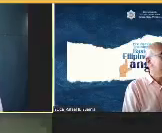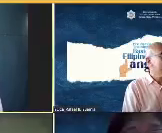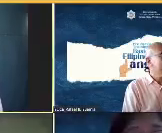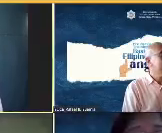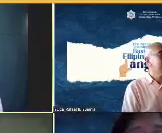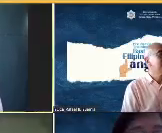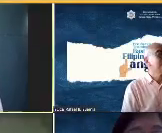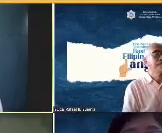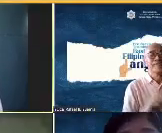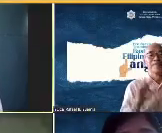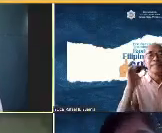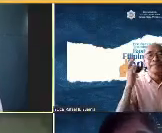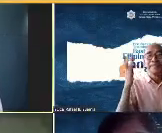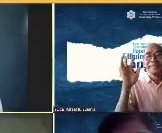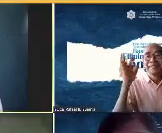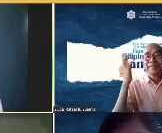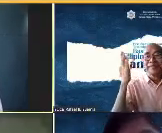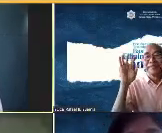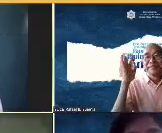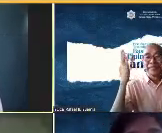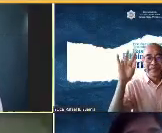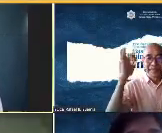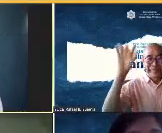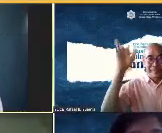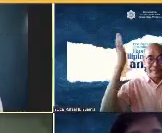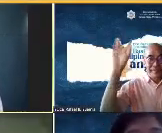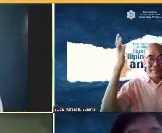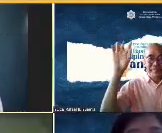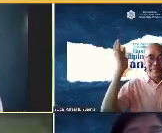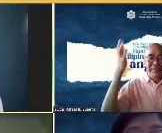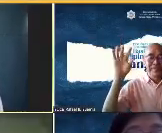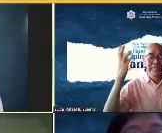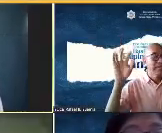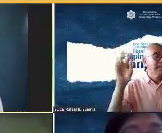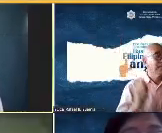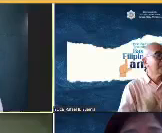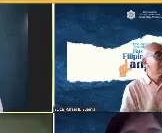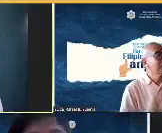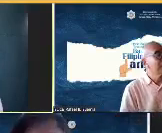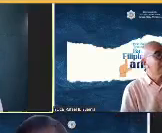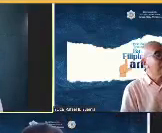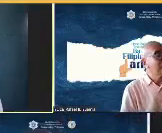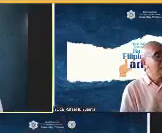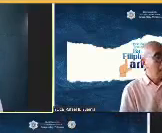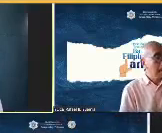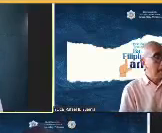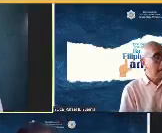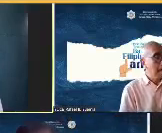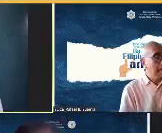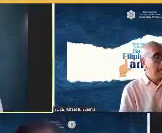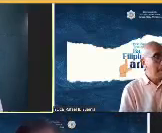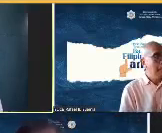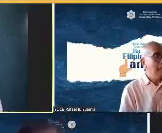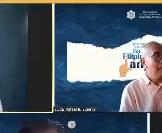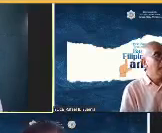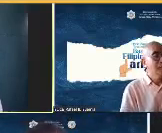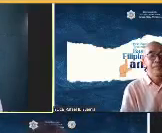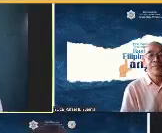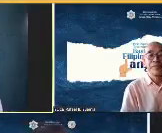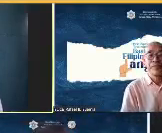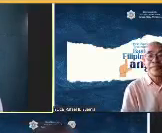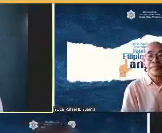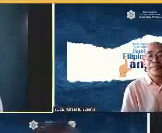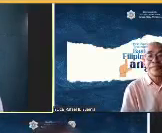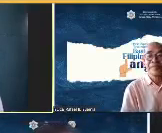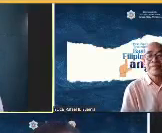Dr. Ivan Lovaas. He said, if a child cannot learn in the way we